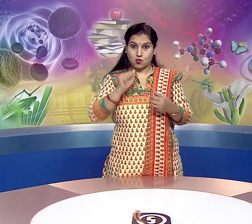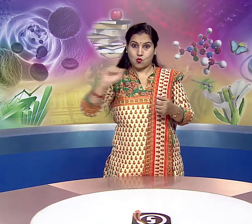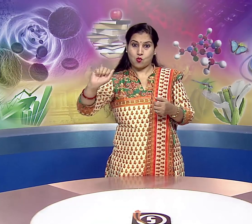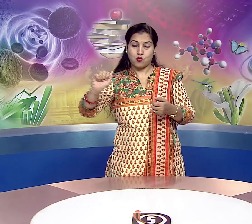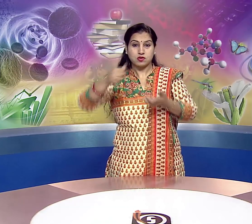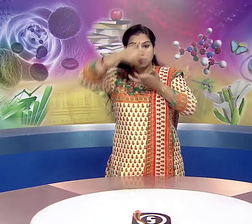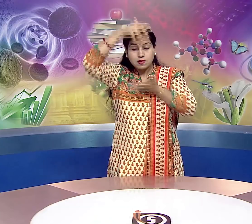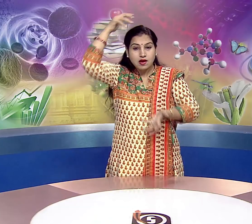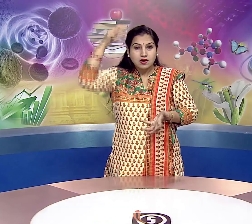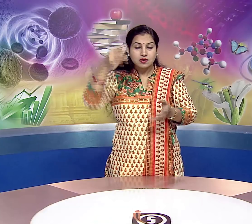of his lockup